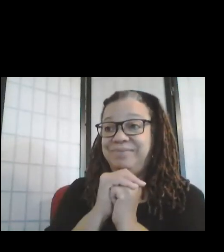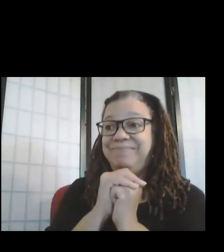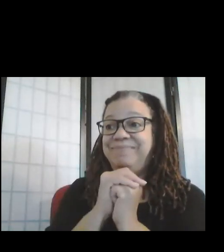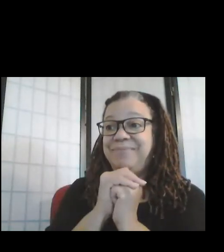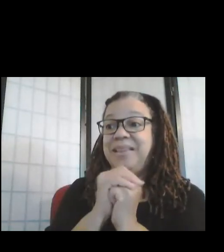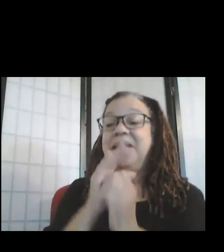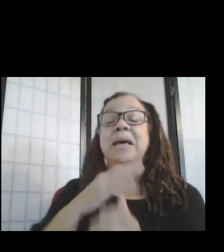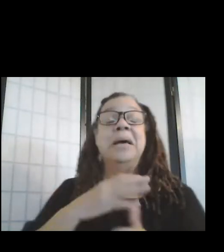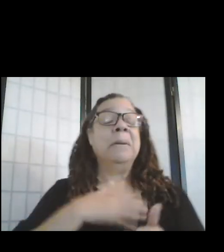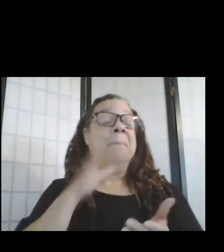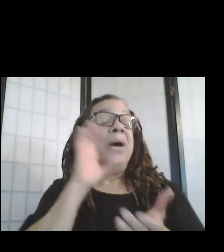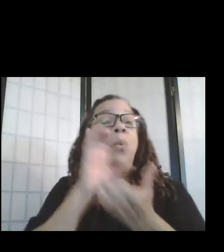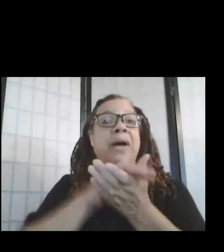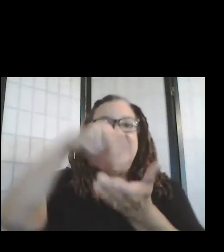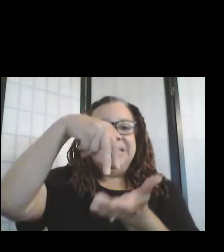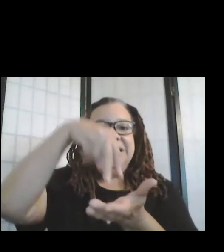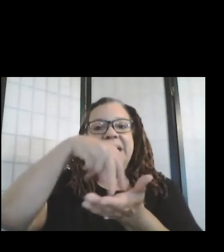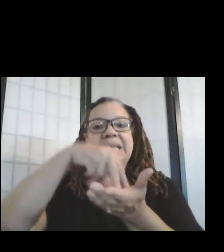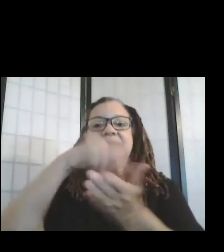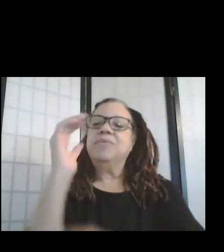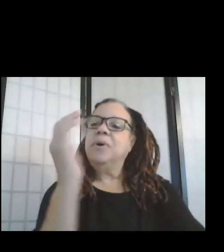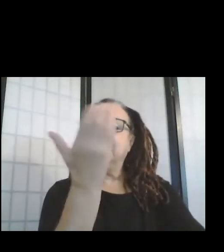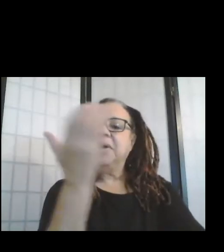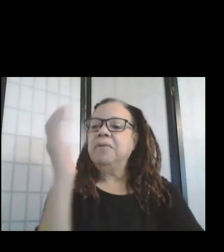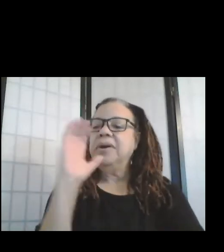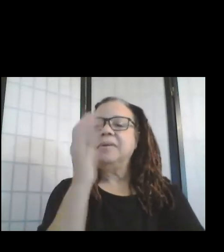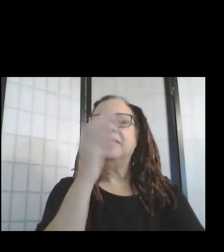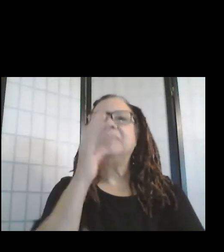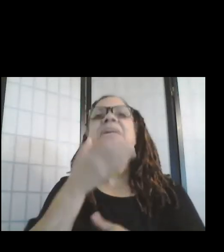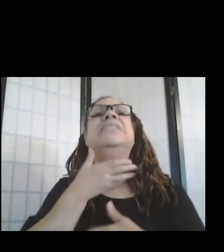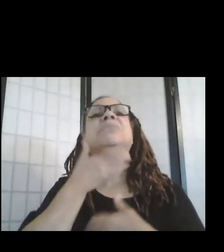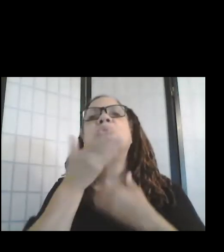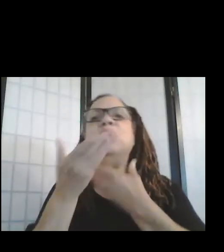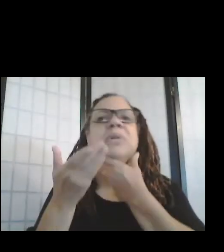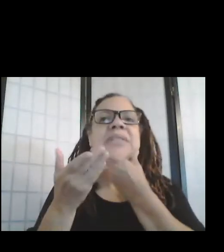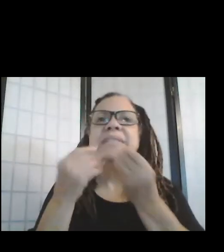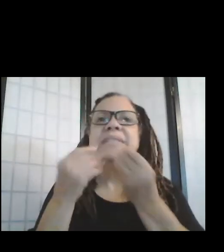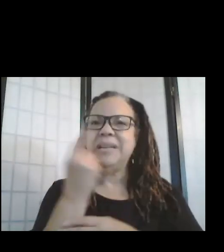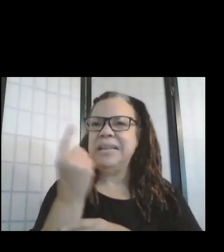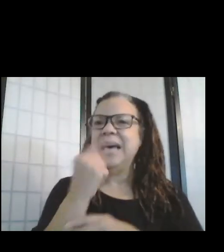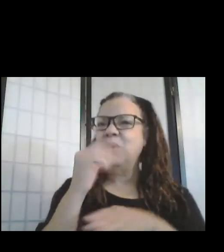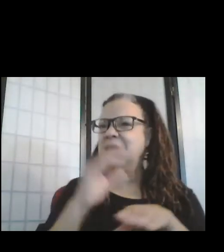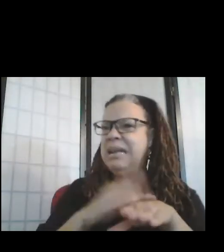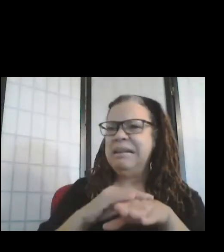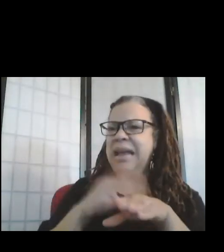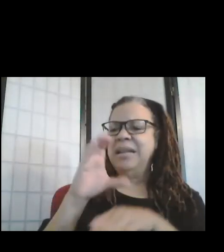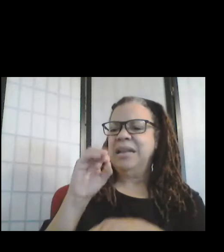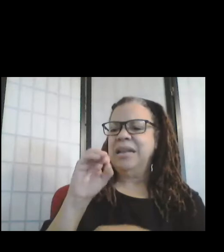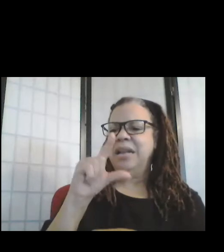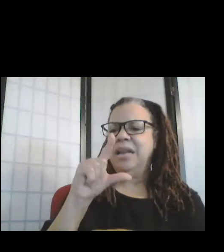My wife stands before her vanity mirror and smooths something definitely not Pond's cold cream onto her